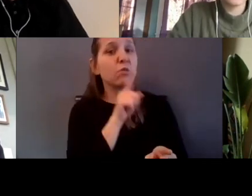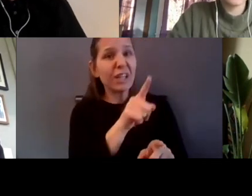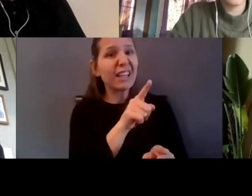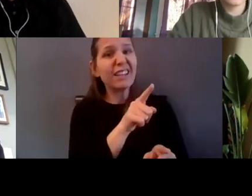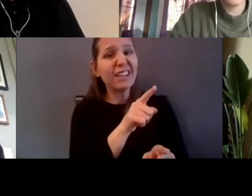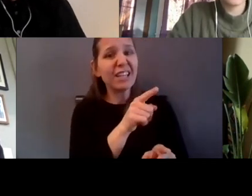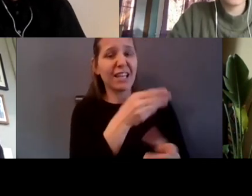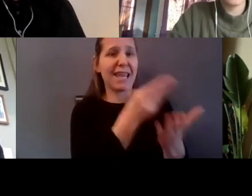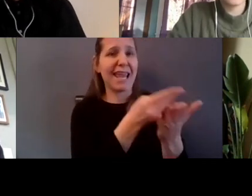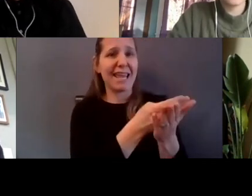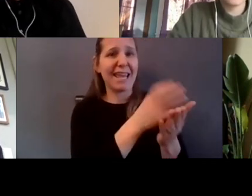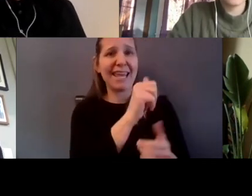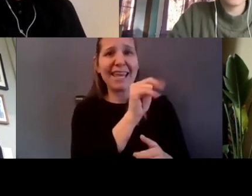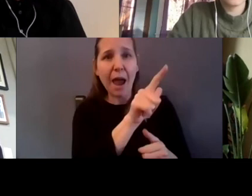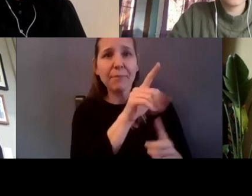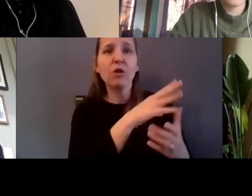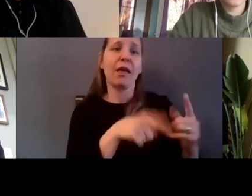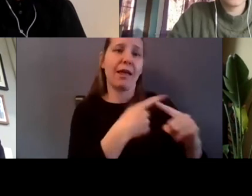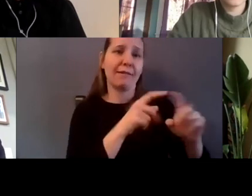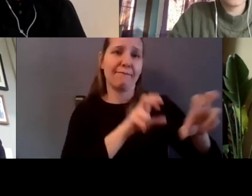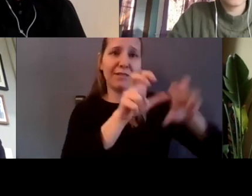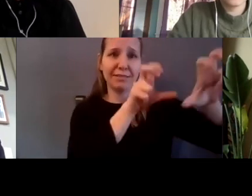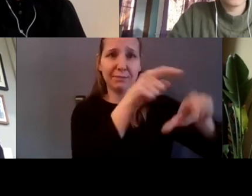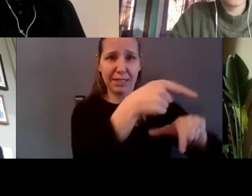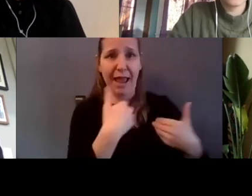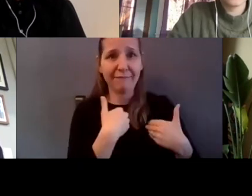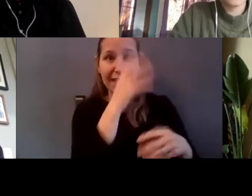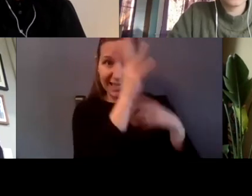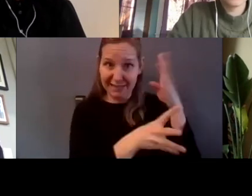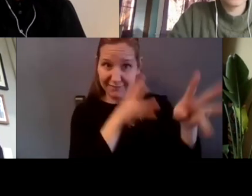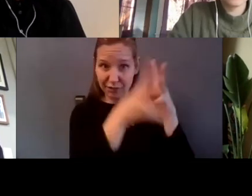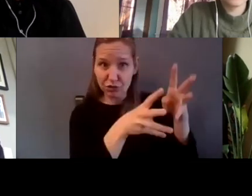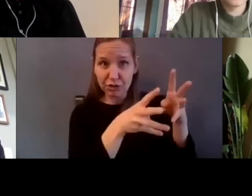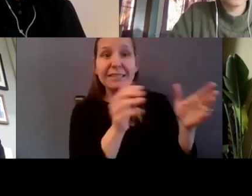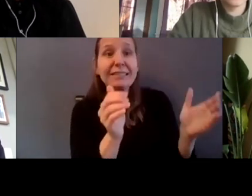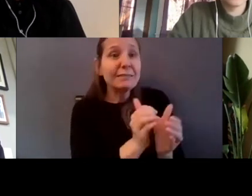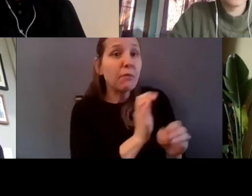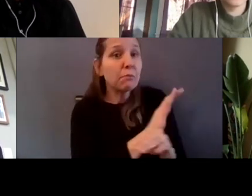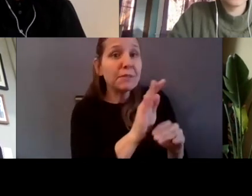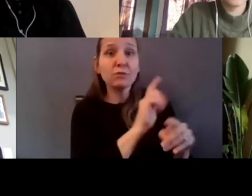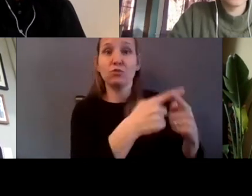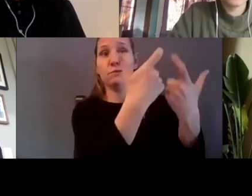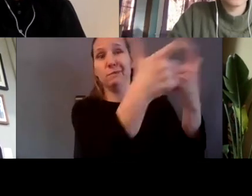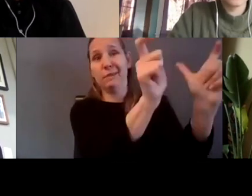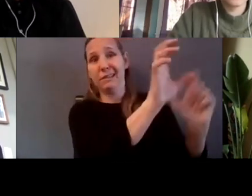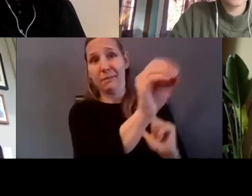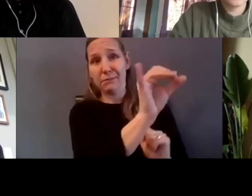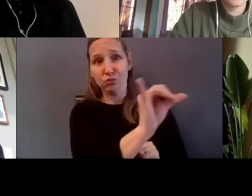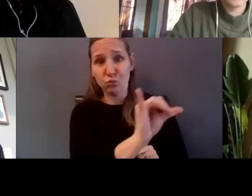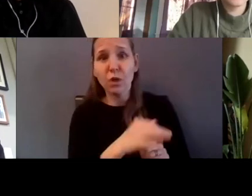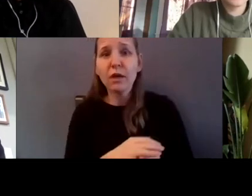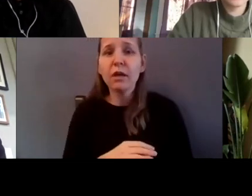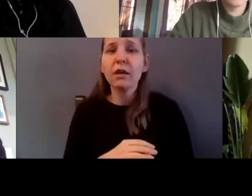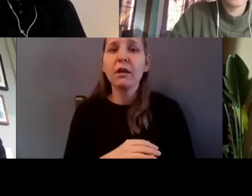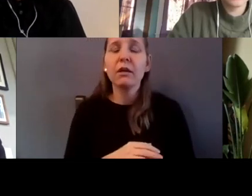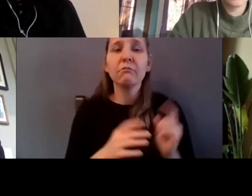bring capital and investment. It brings innovation, and that goes from small business to even larger businesses. They're